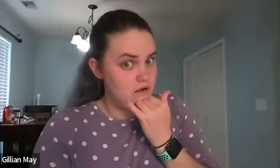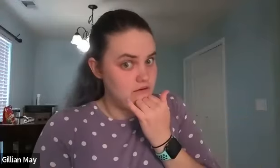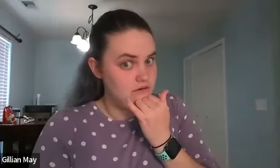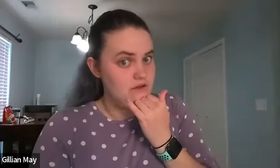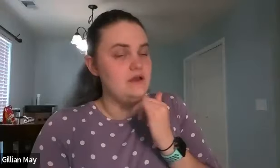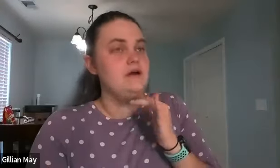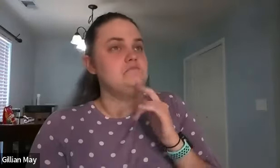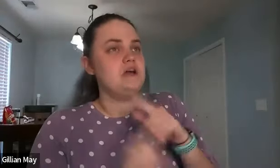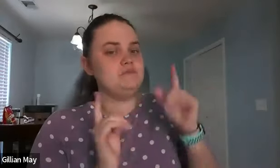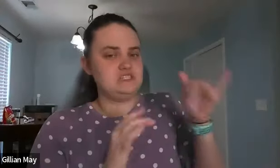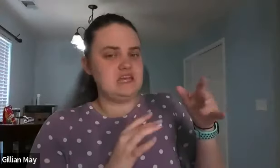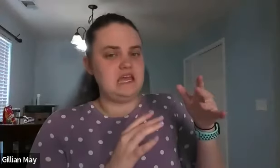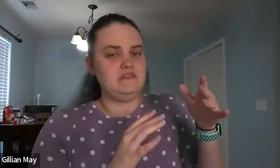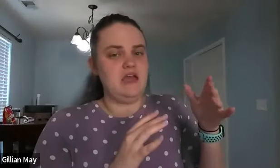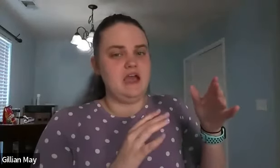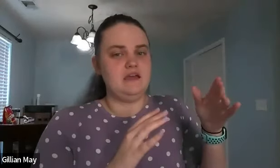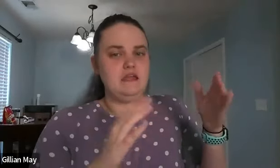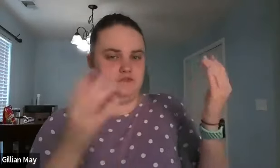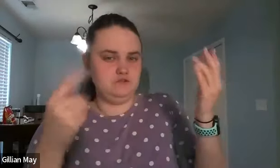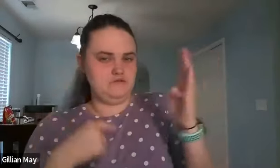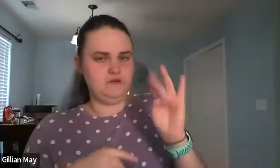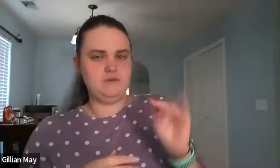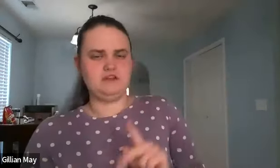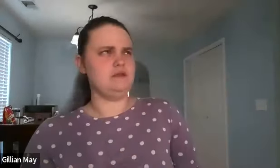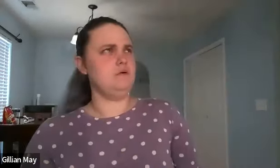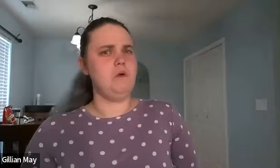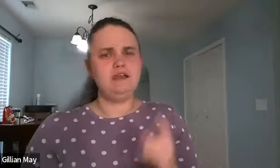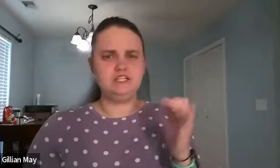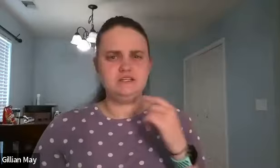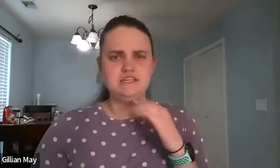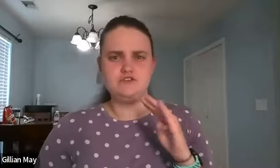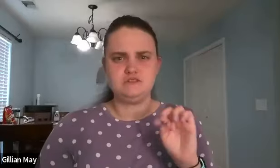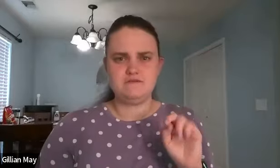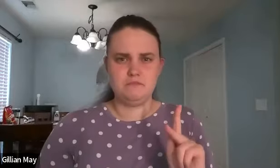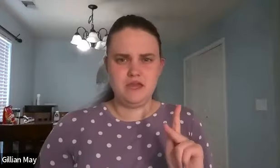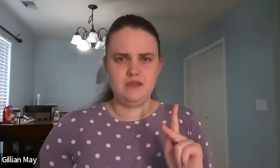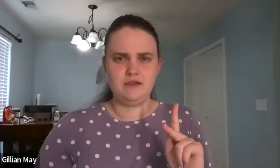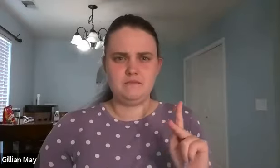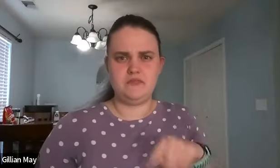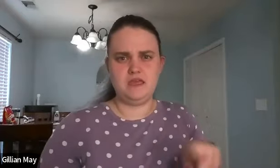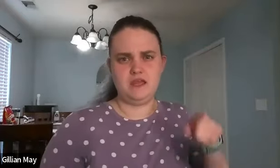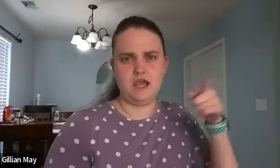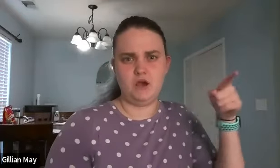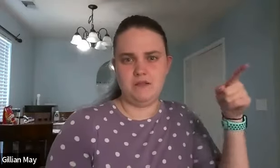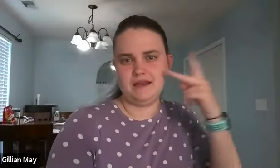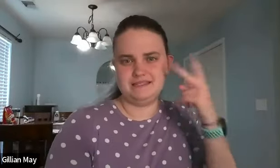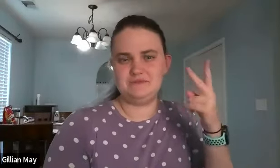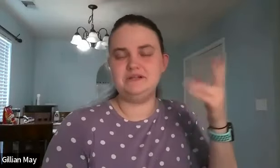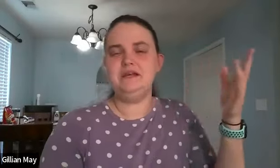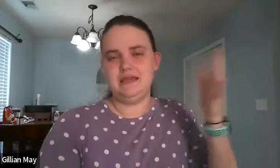wrong, but I'm just saying that if you come in, you're like, well, why did Gillian say there's no sign for bank? But then I go online, I see one.